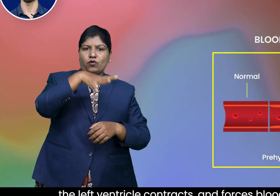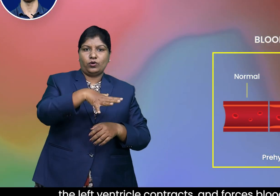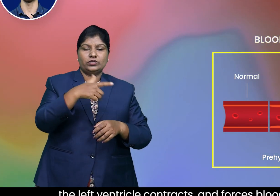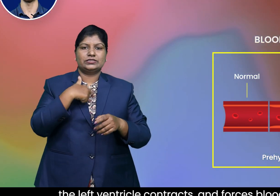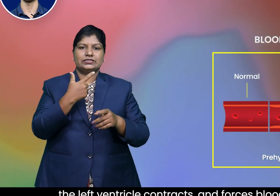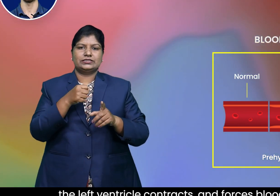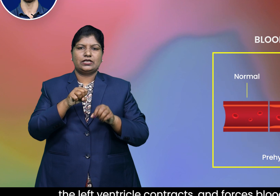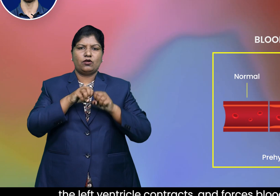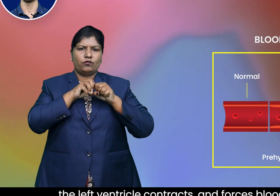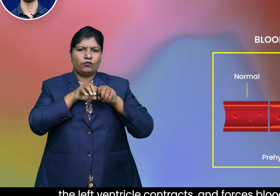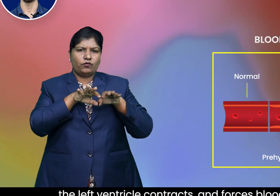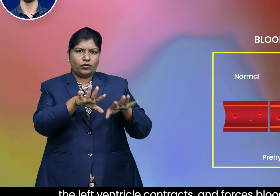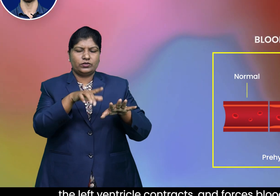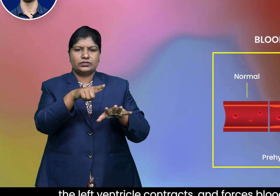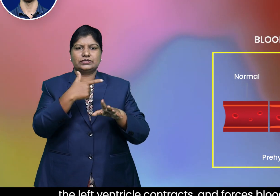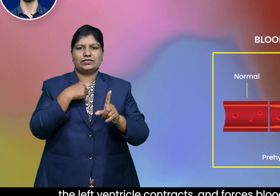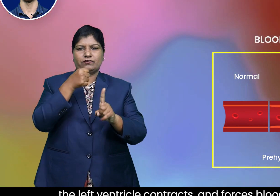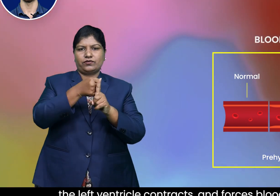aorta.